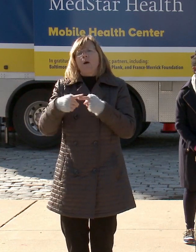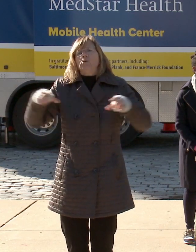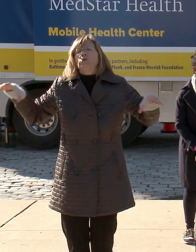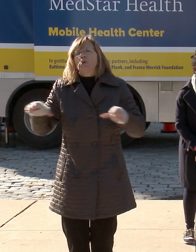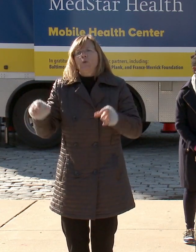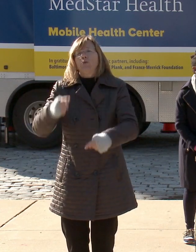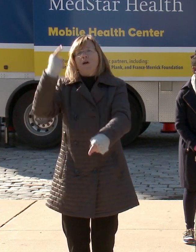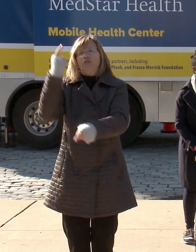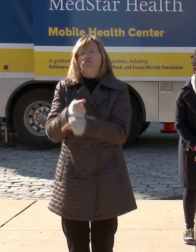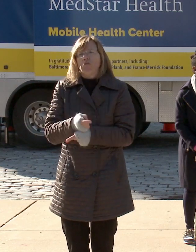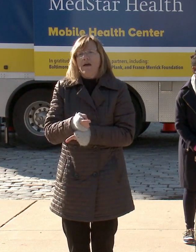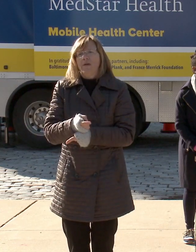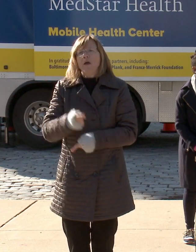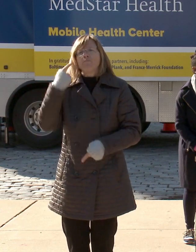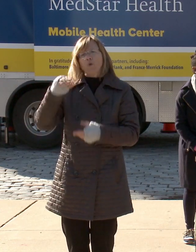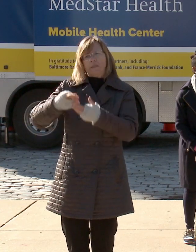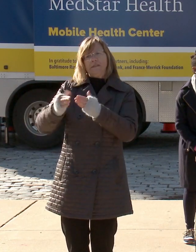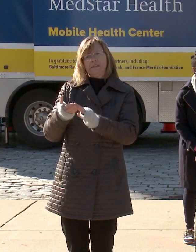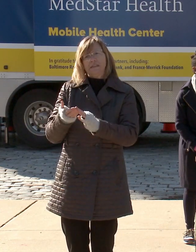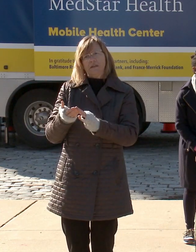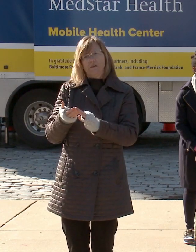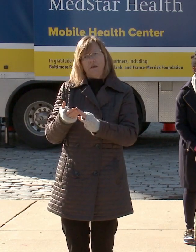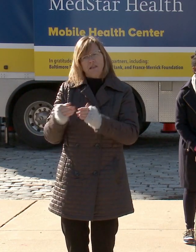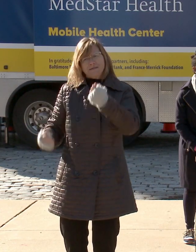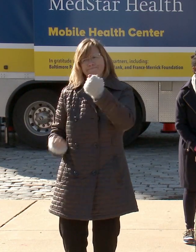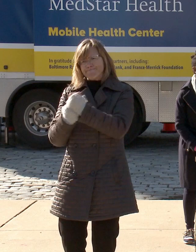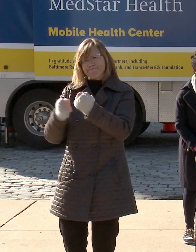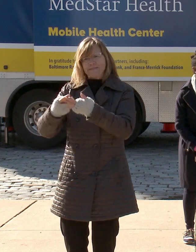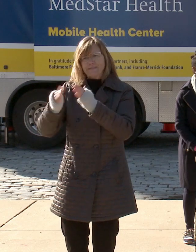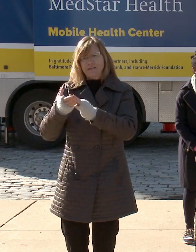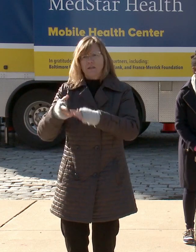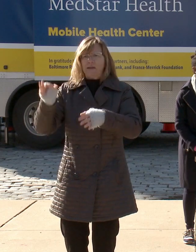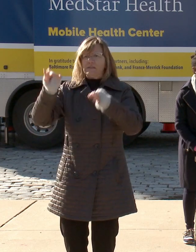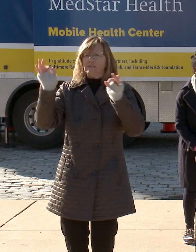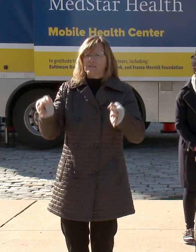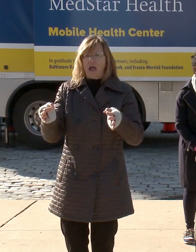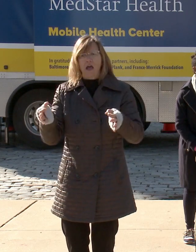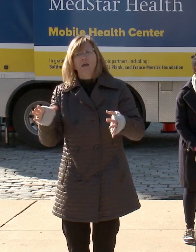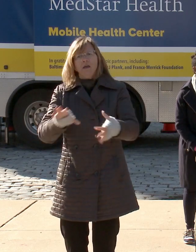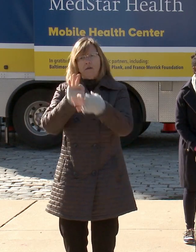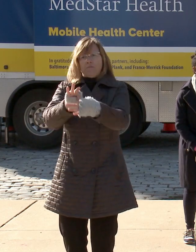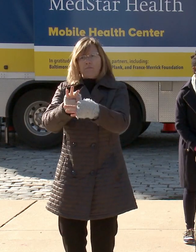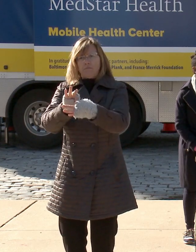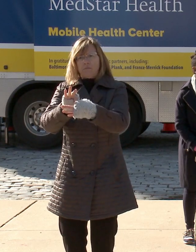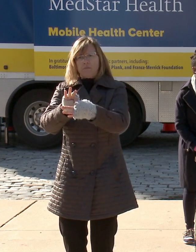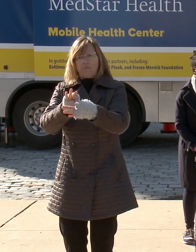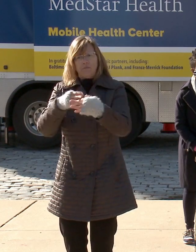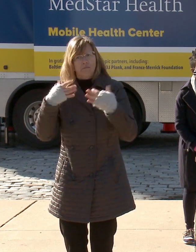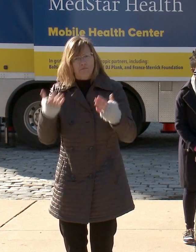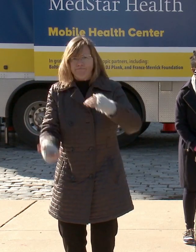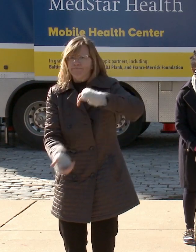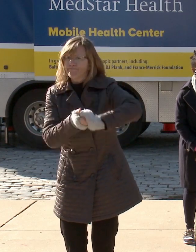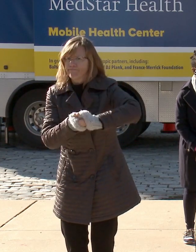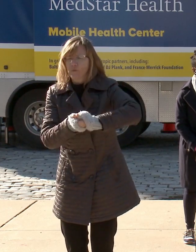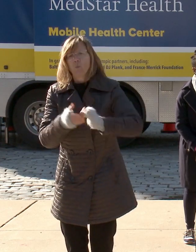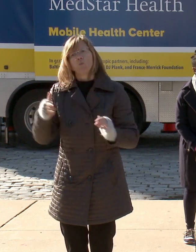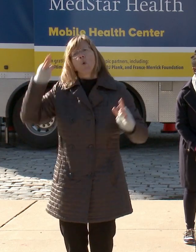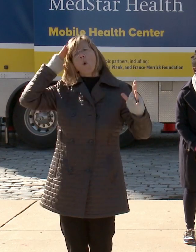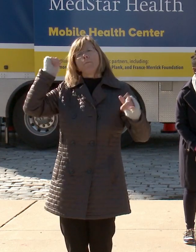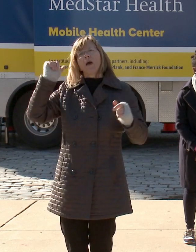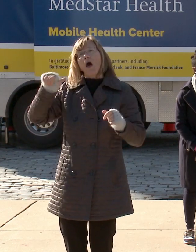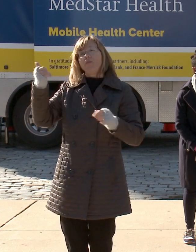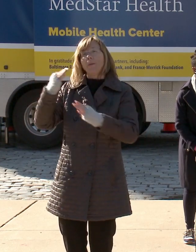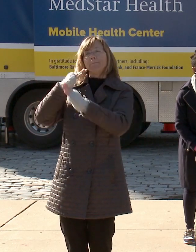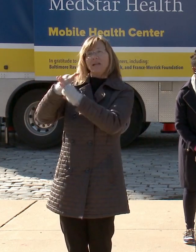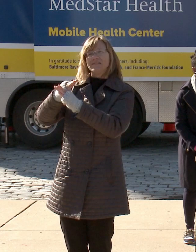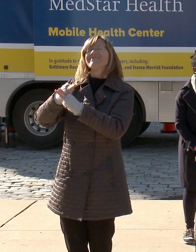Baltimore City, and this is why we decided to do that. And what we're hopeful for, and we know that there's other barriers that we will have to cross. We'll be